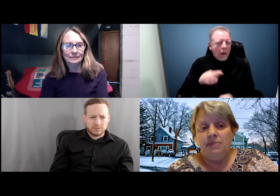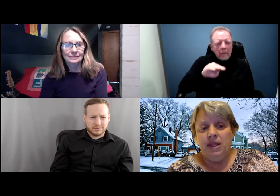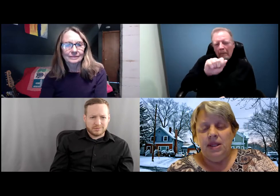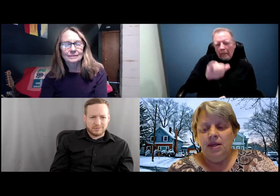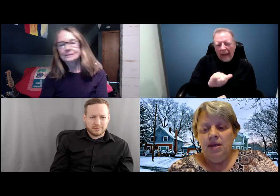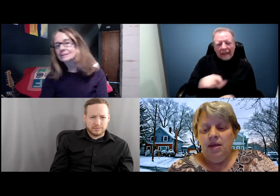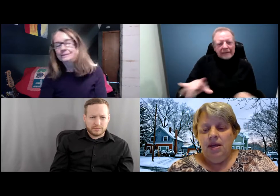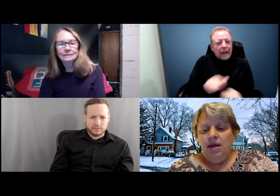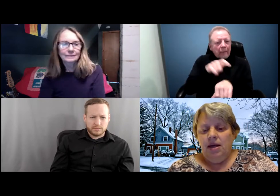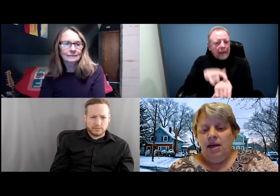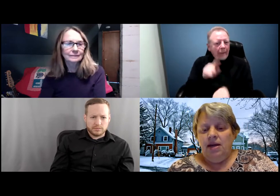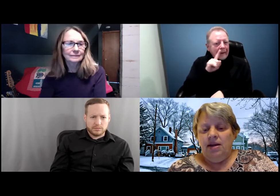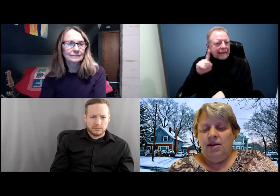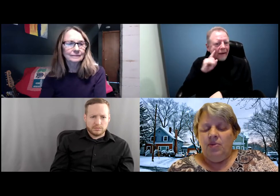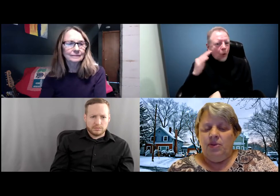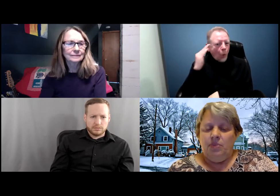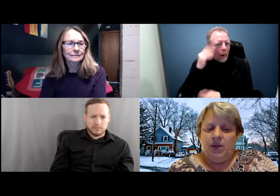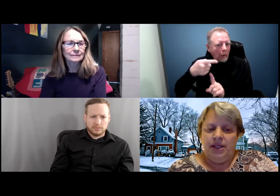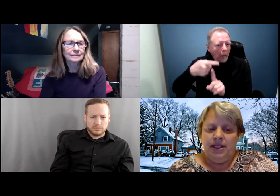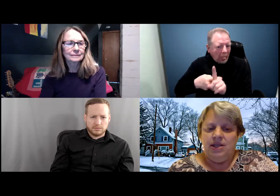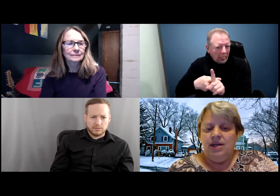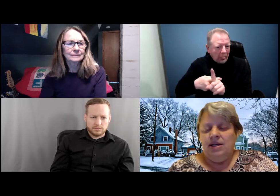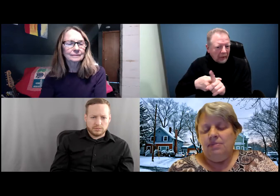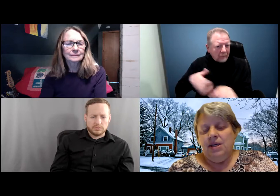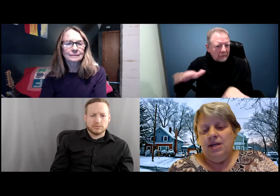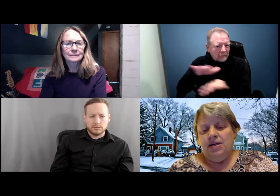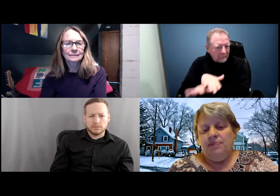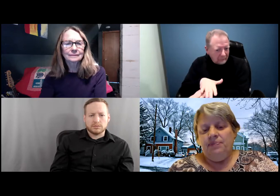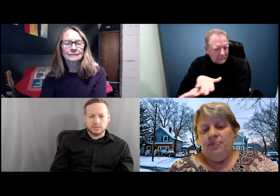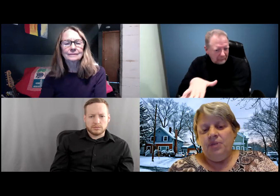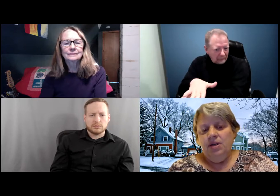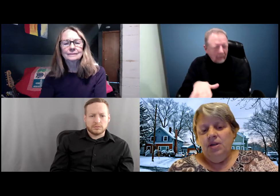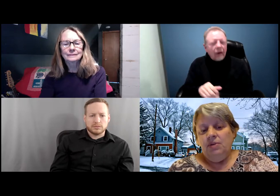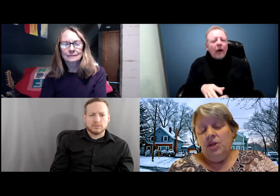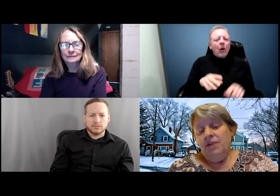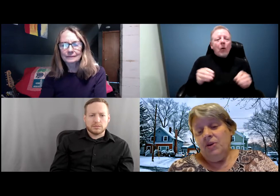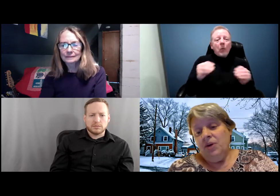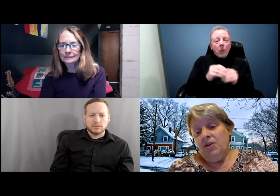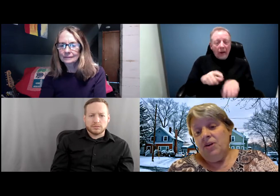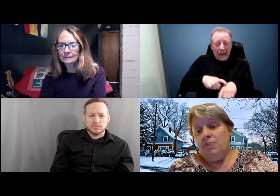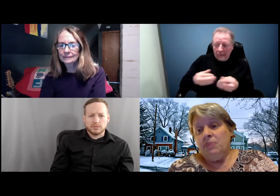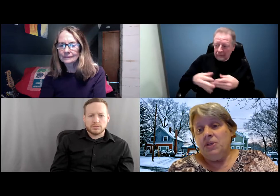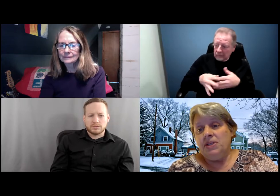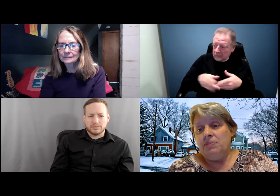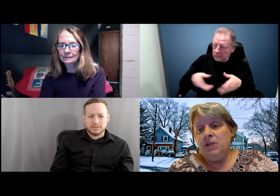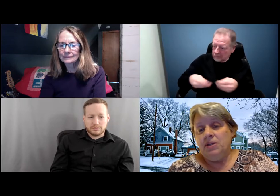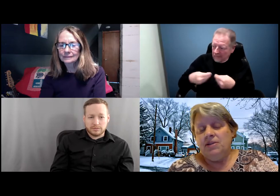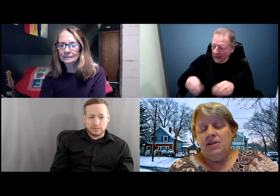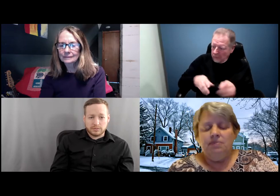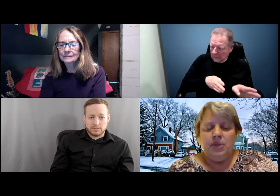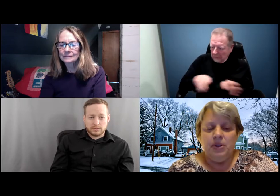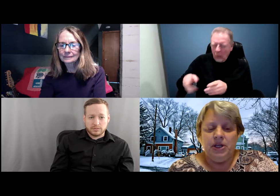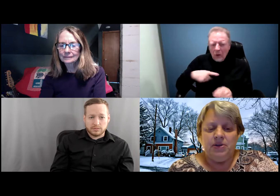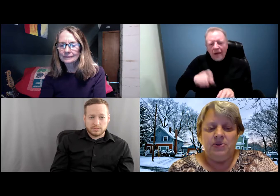Awareness Month. And with more lead time, we should have a greater number of participants